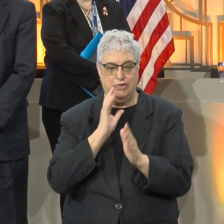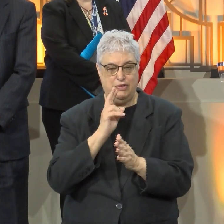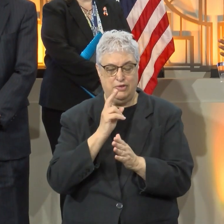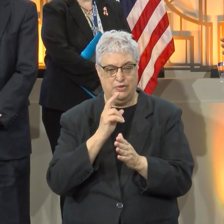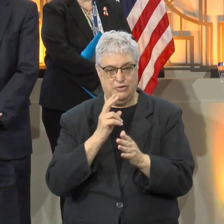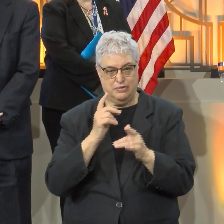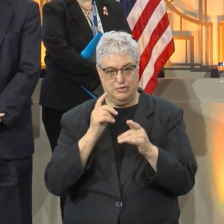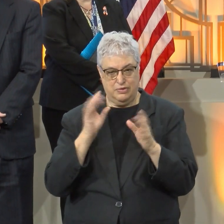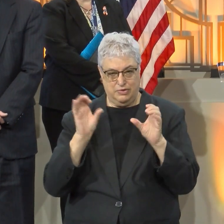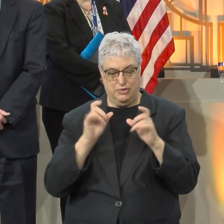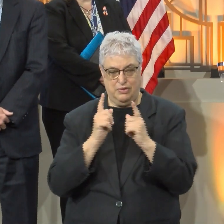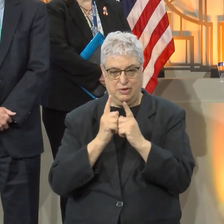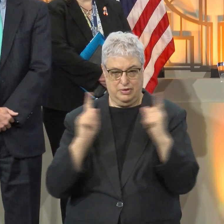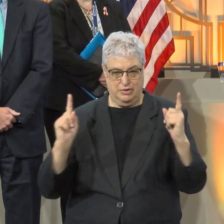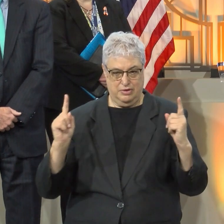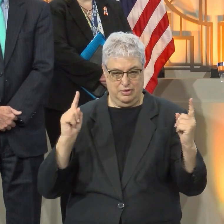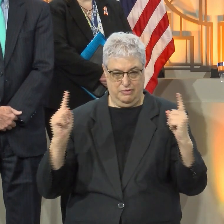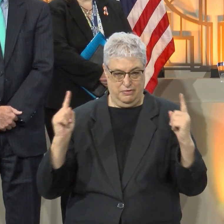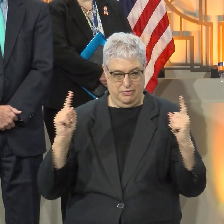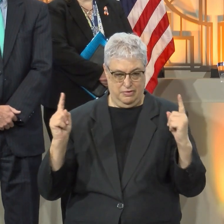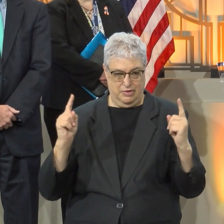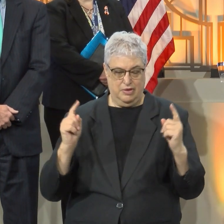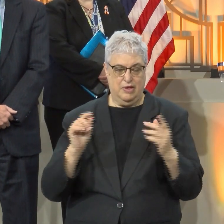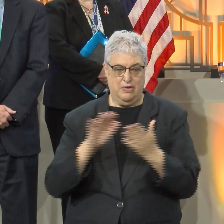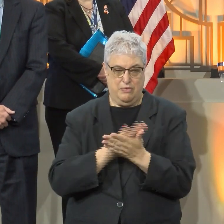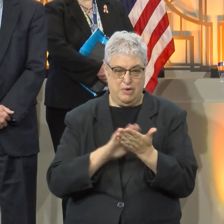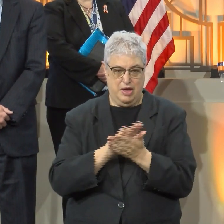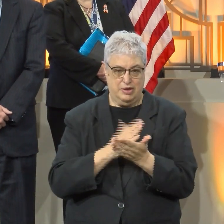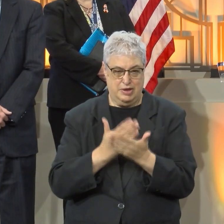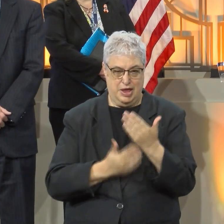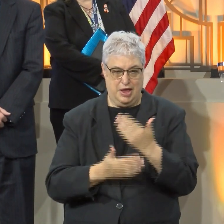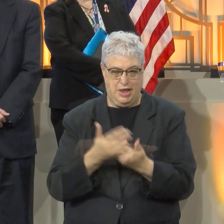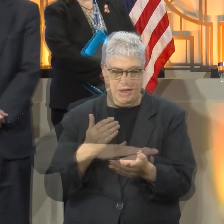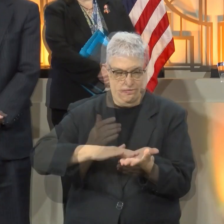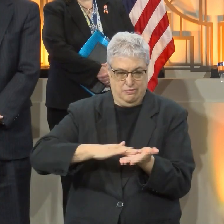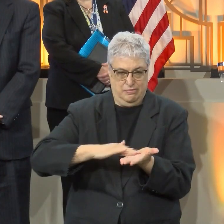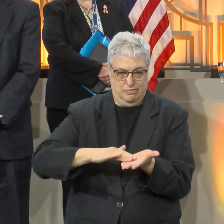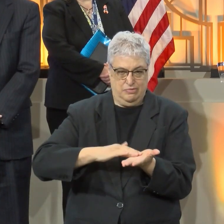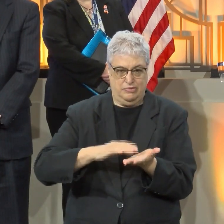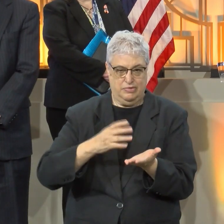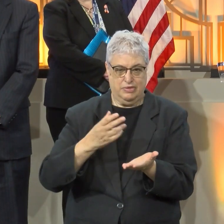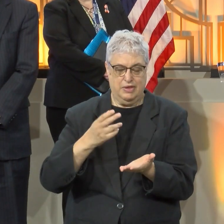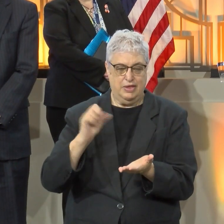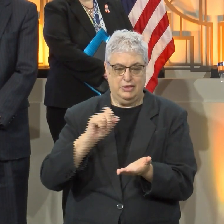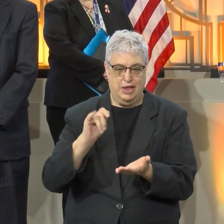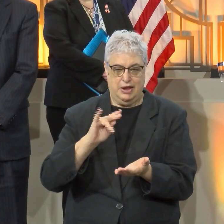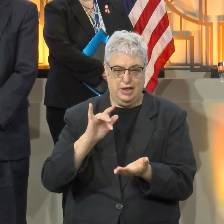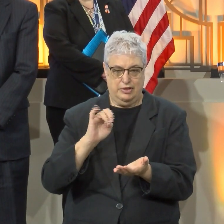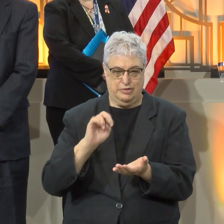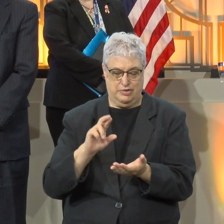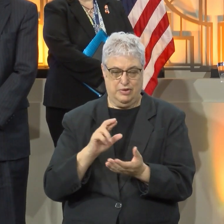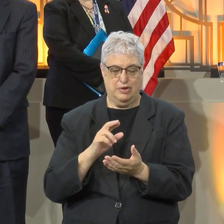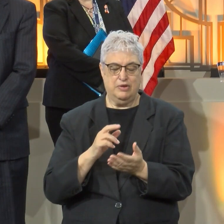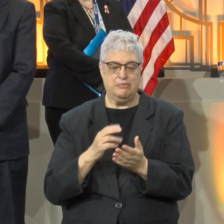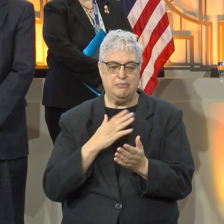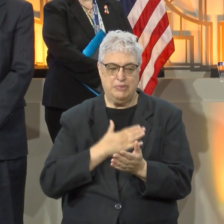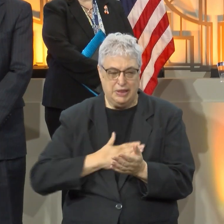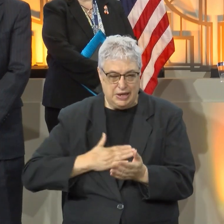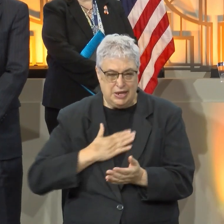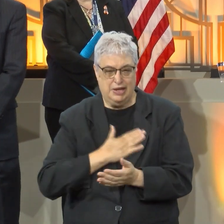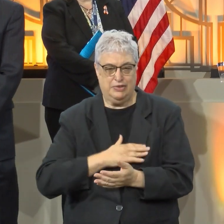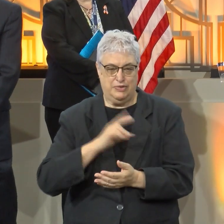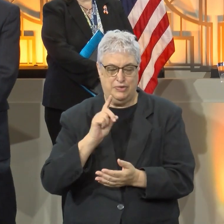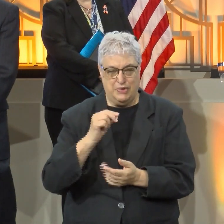social distancing and make sure that you're washing your hands or using sanitizer. Let's be very intentional